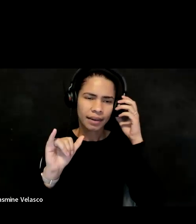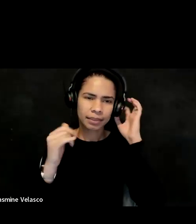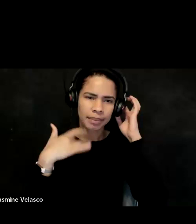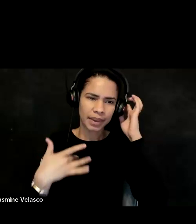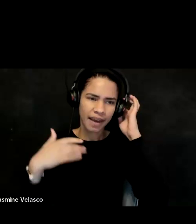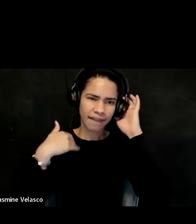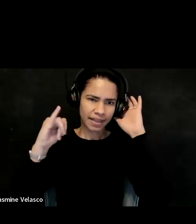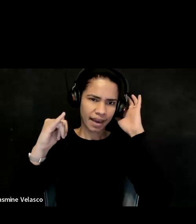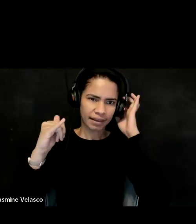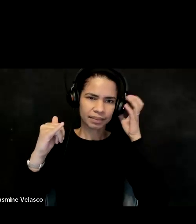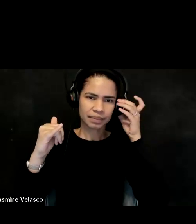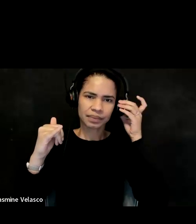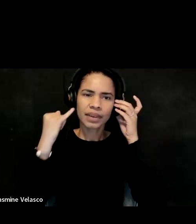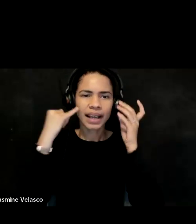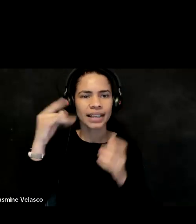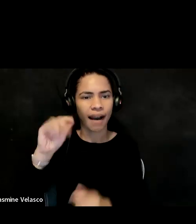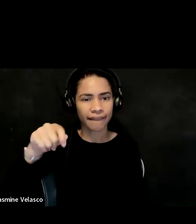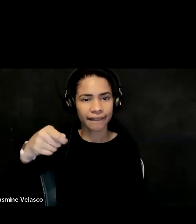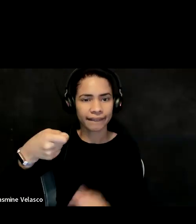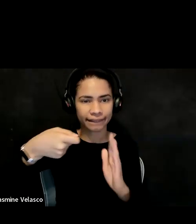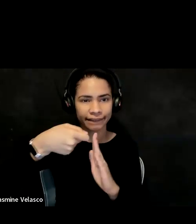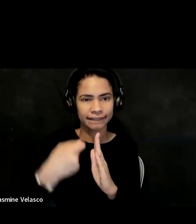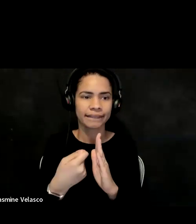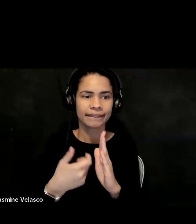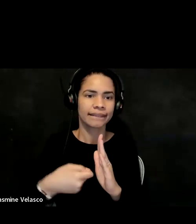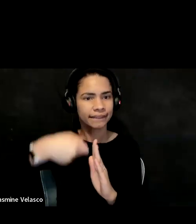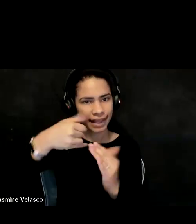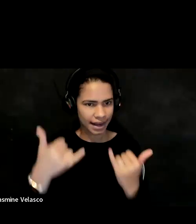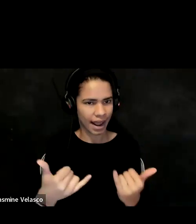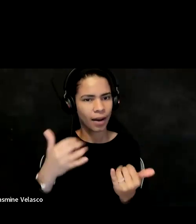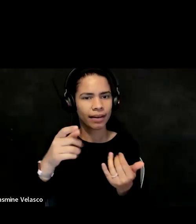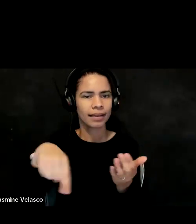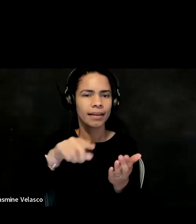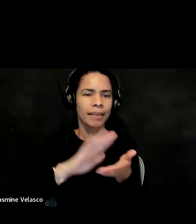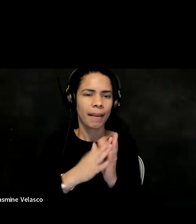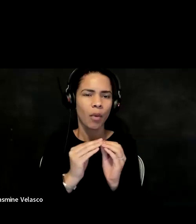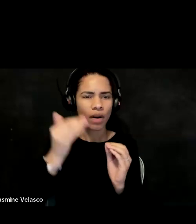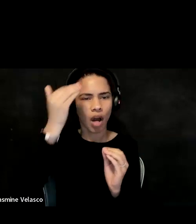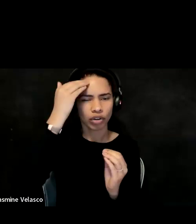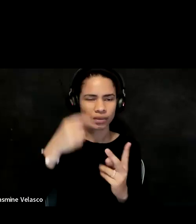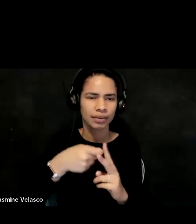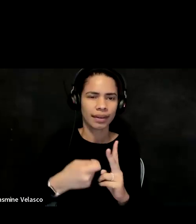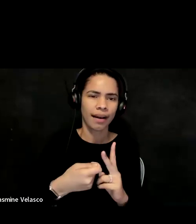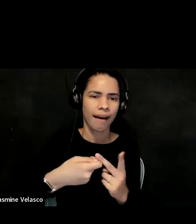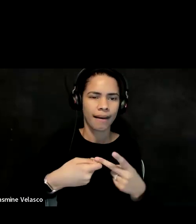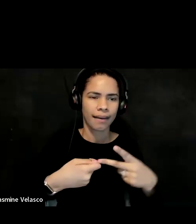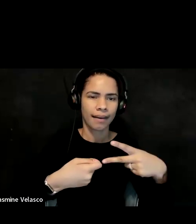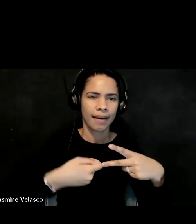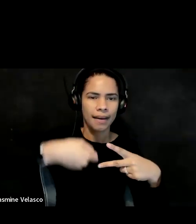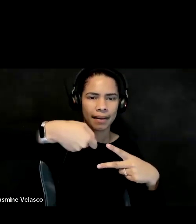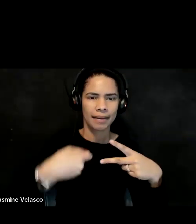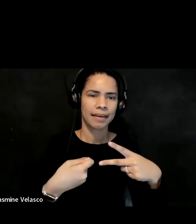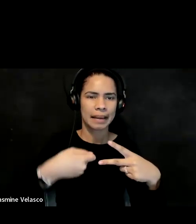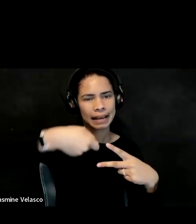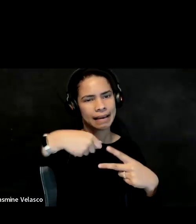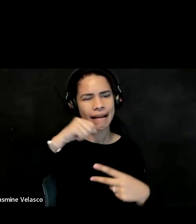switch flipped down and we flip it up for them. And now they are digitally knowledgeable. It's much more, it's not like that. It's spectral, right? It's